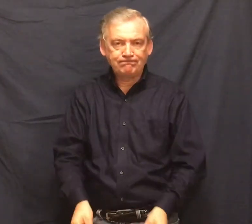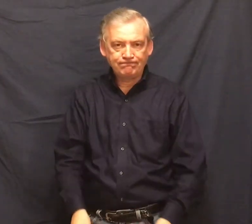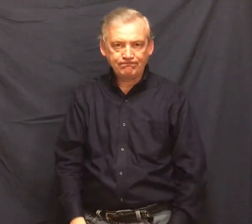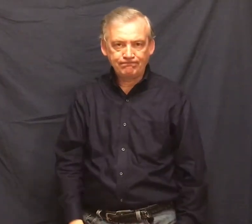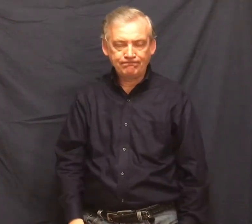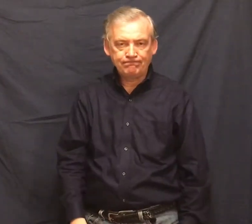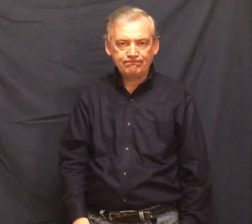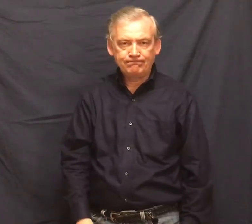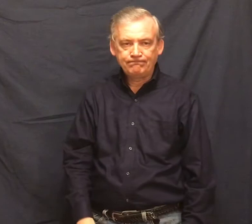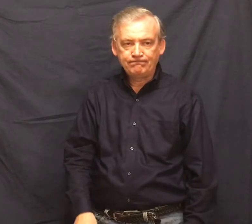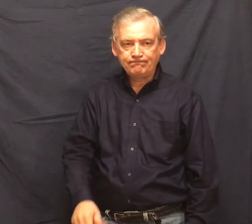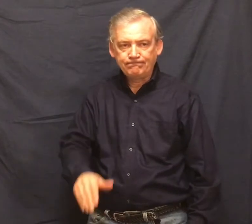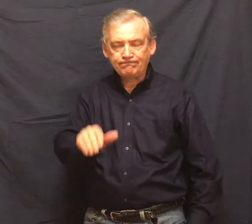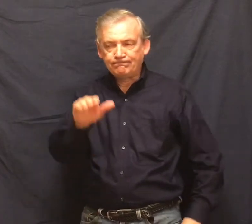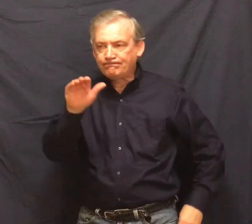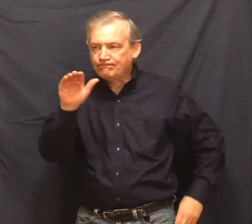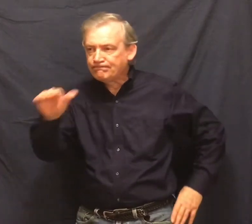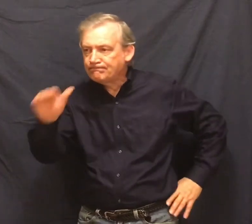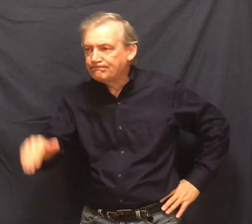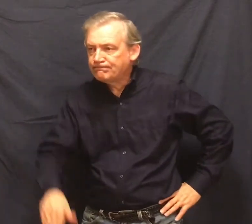"Lenny," he said sharply.